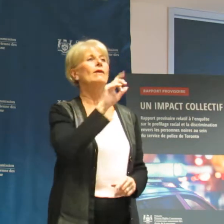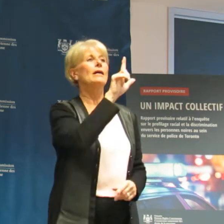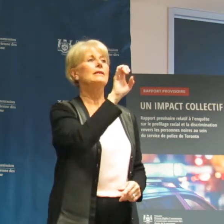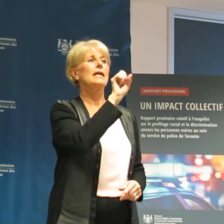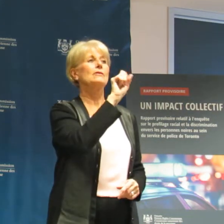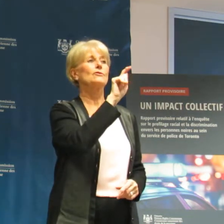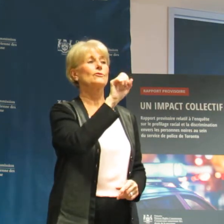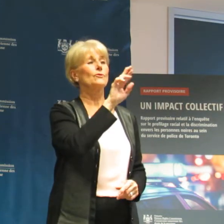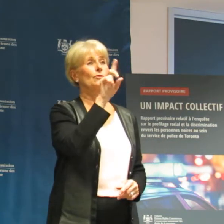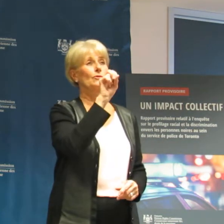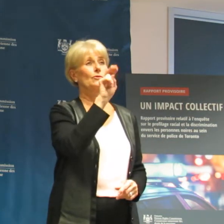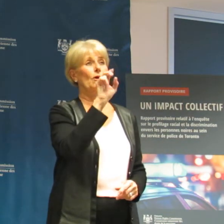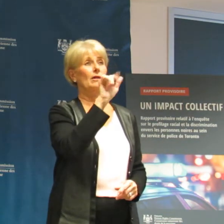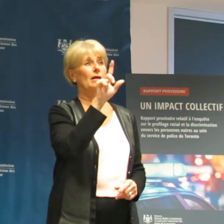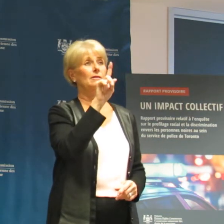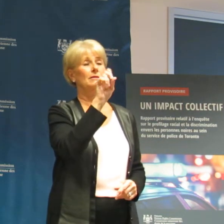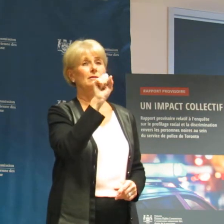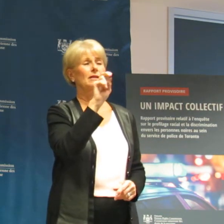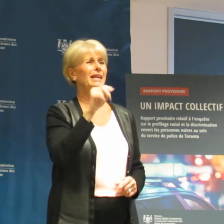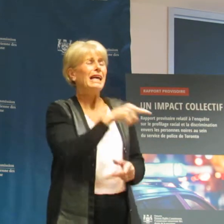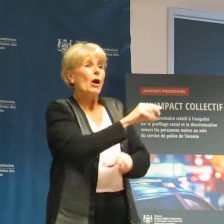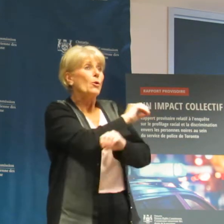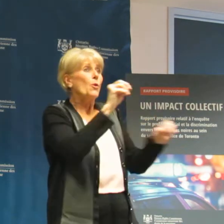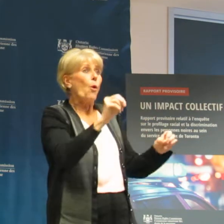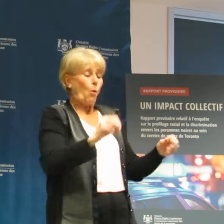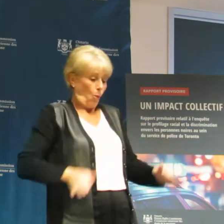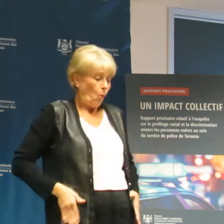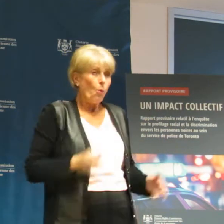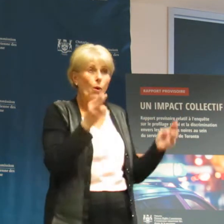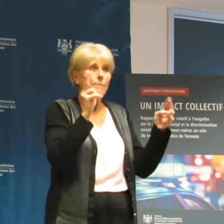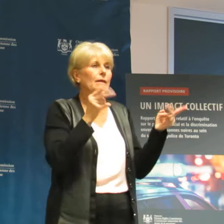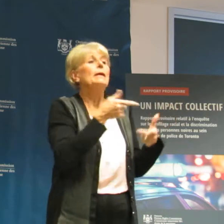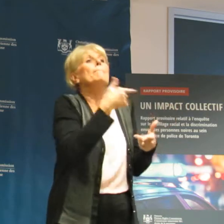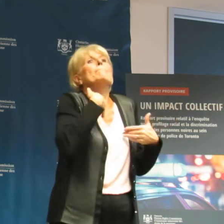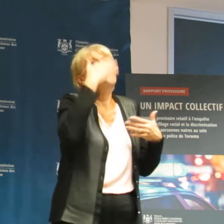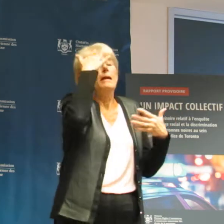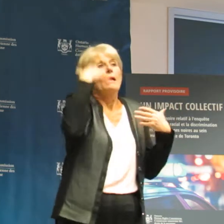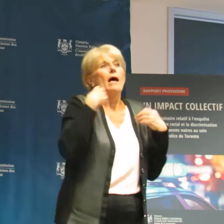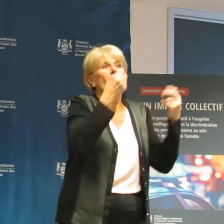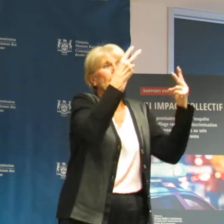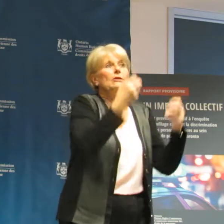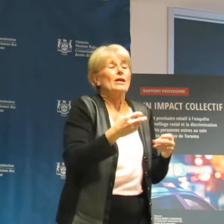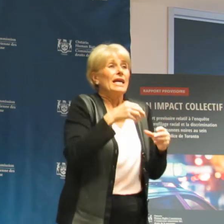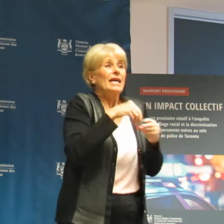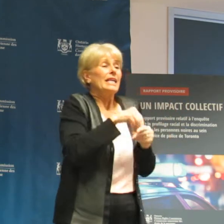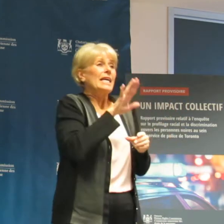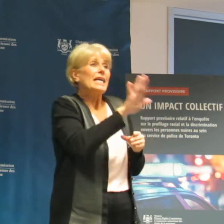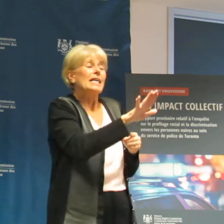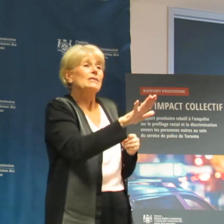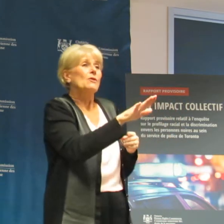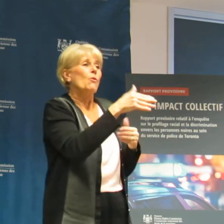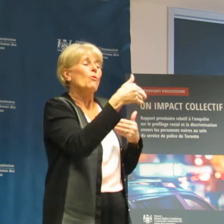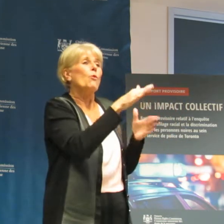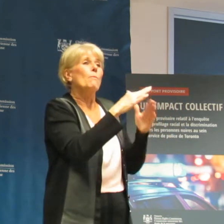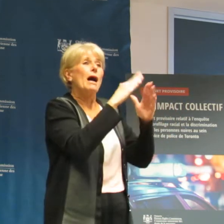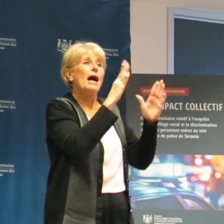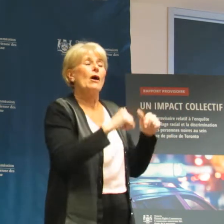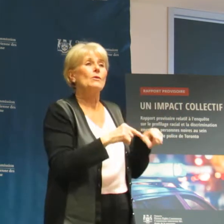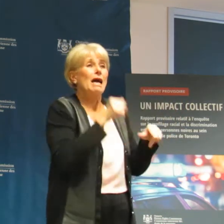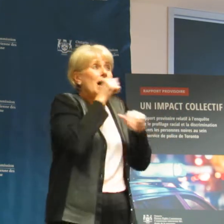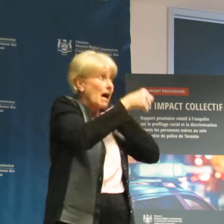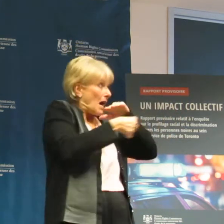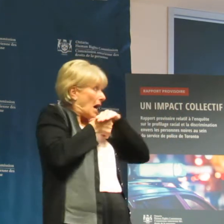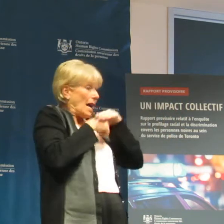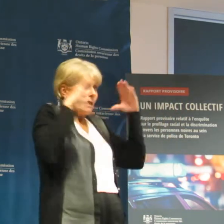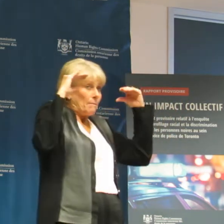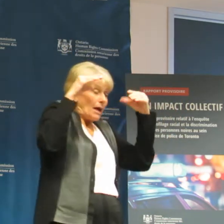Lester Donaldson, an unarmed Black man with mental health issues in his rooming house, hiding